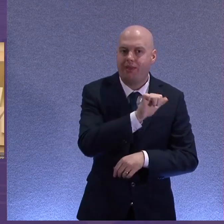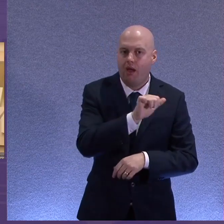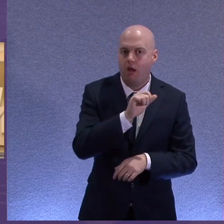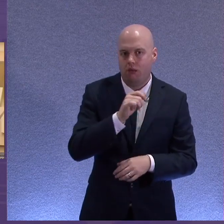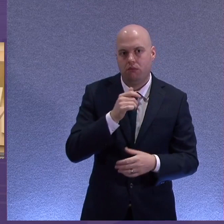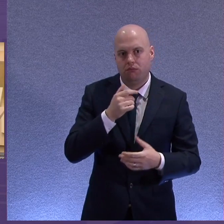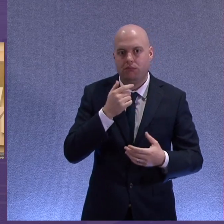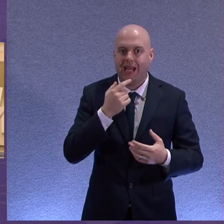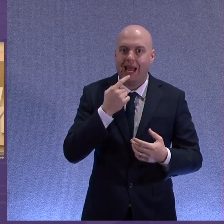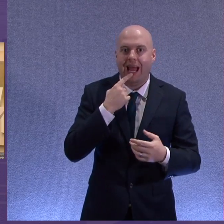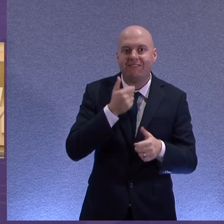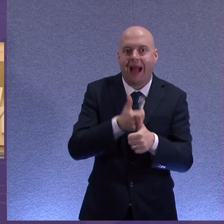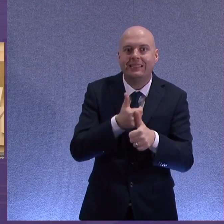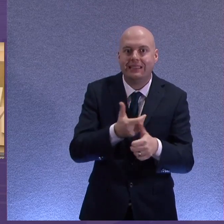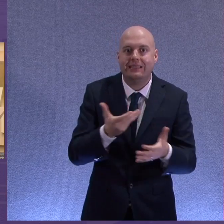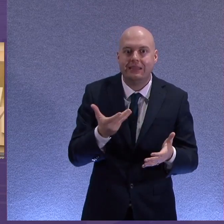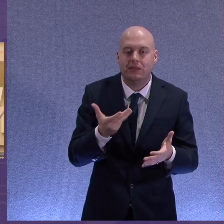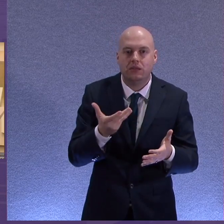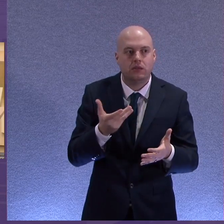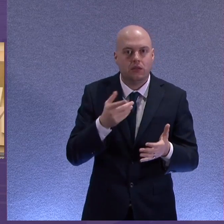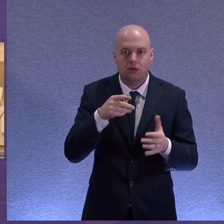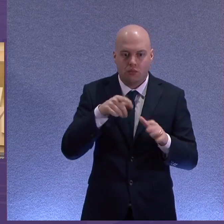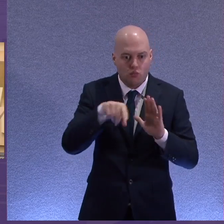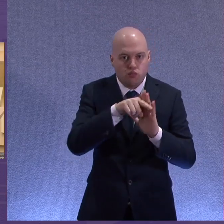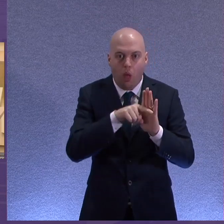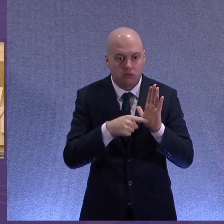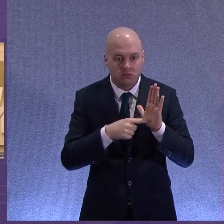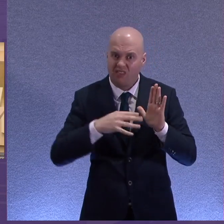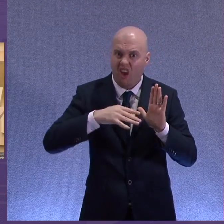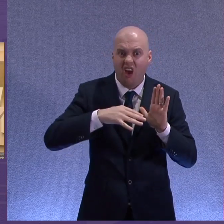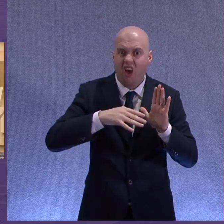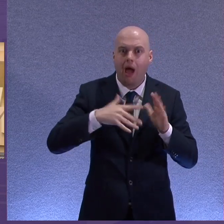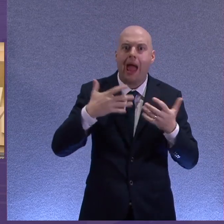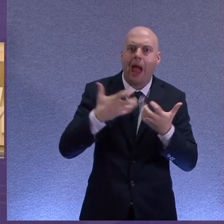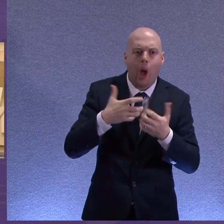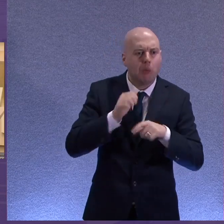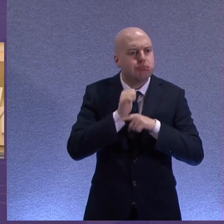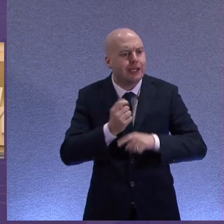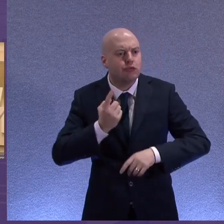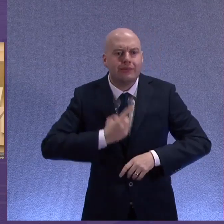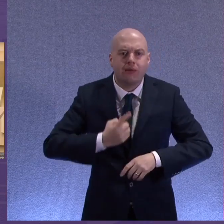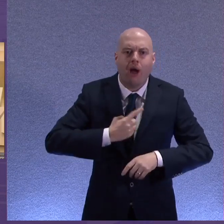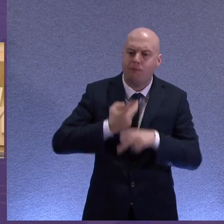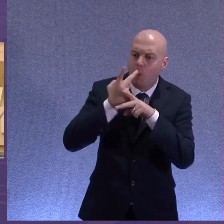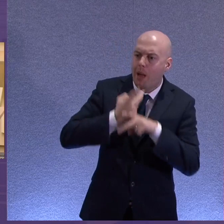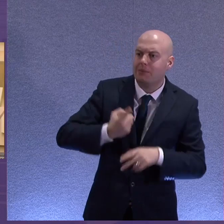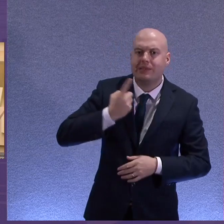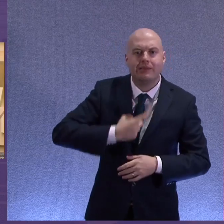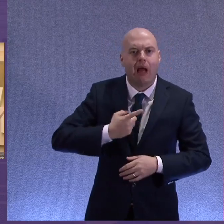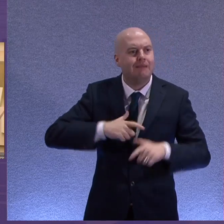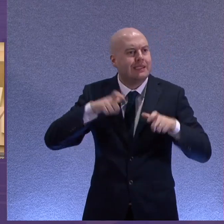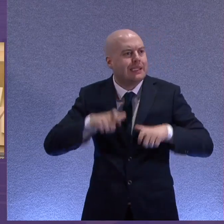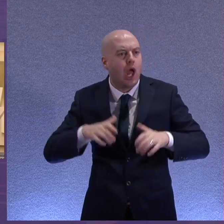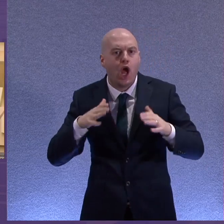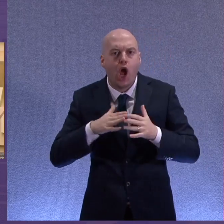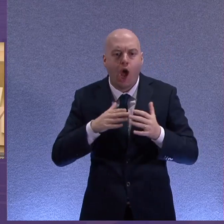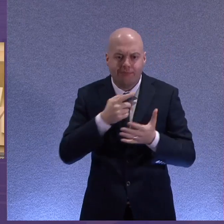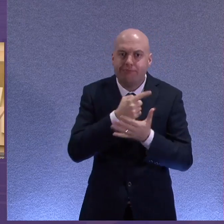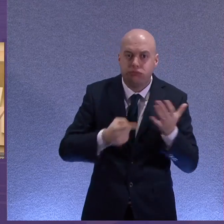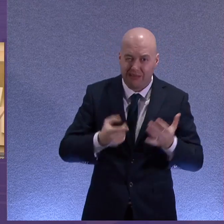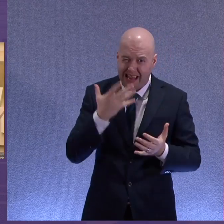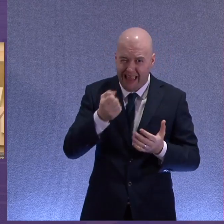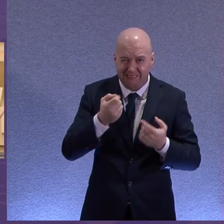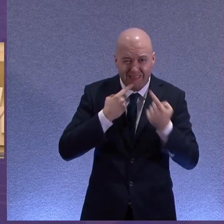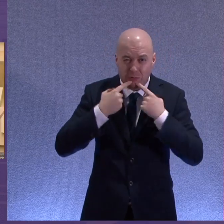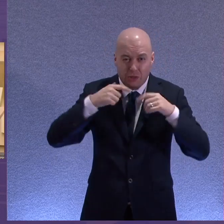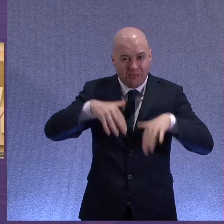come, then keep it at manageable levels so that the people who need treatment can get it. Secondly, on coordination